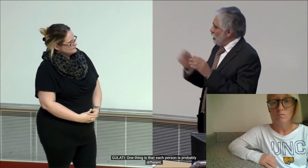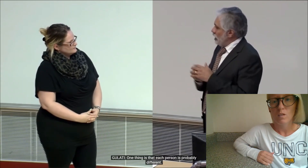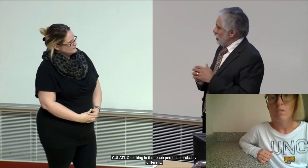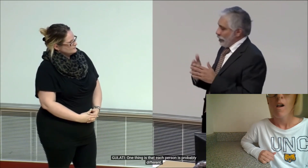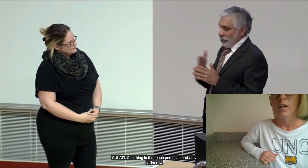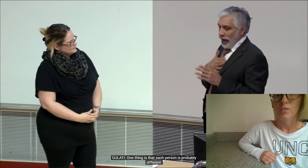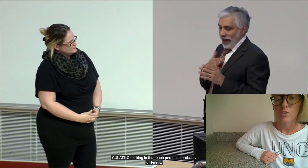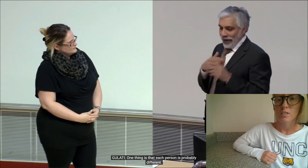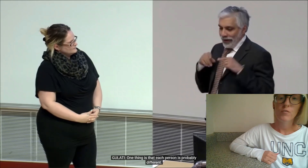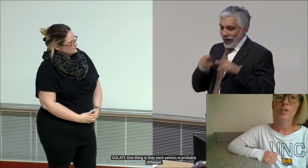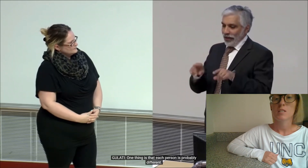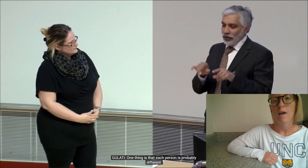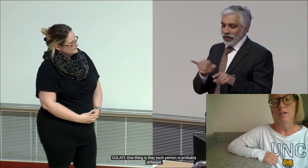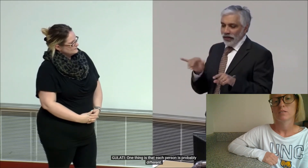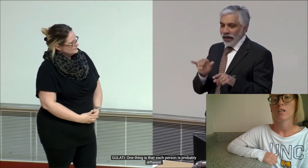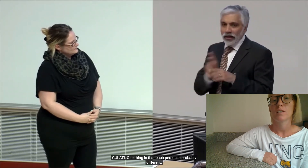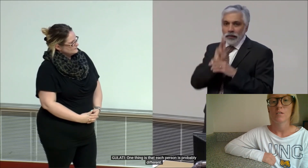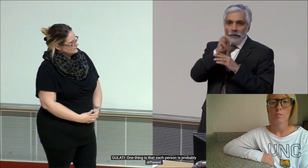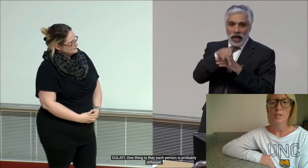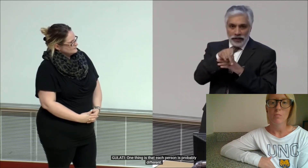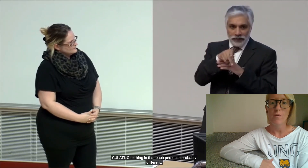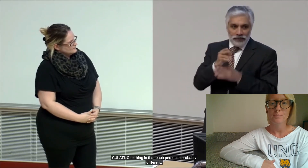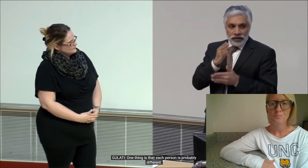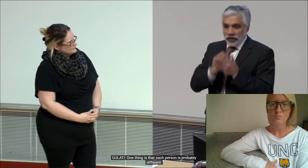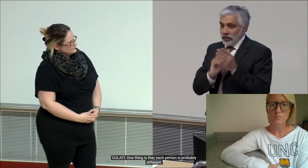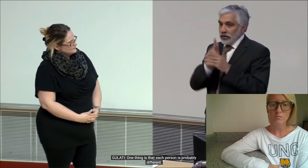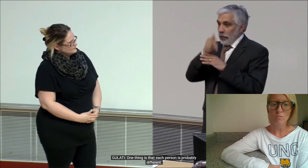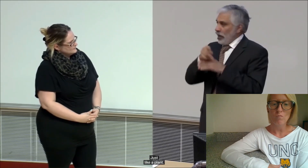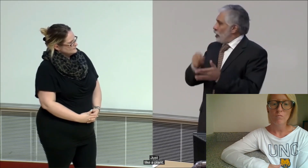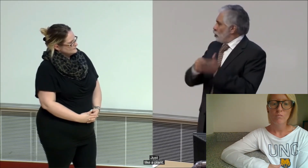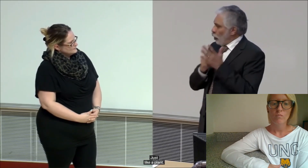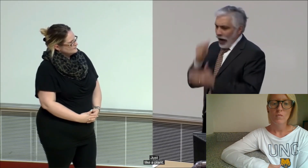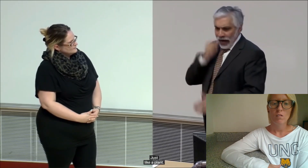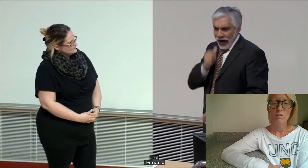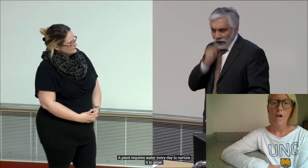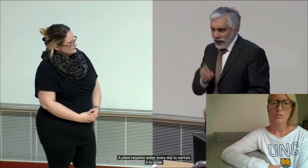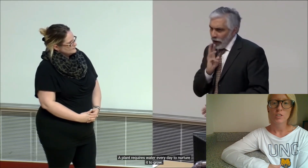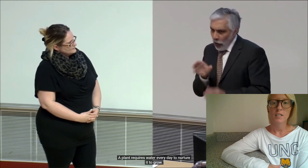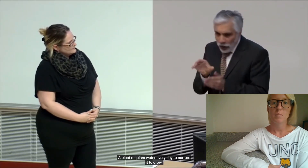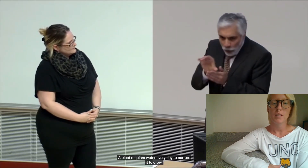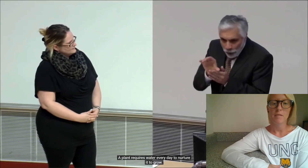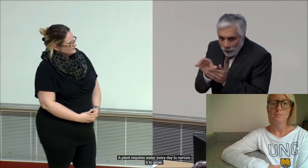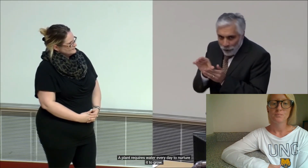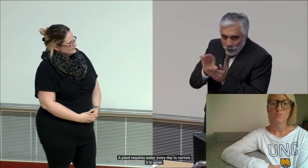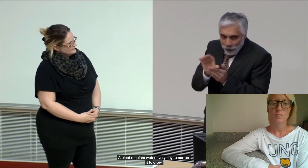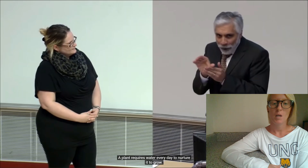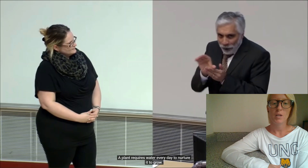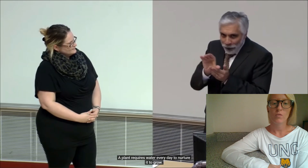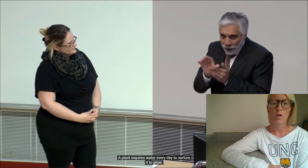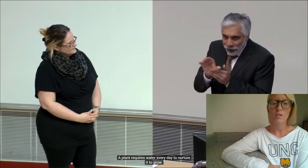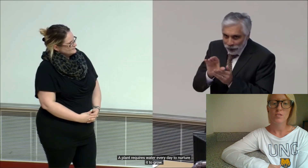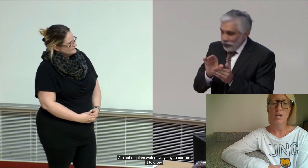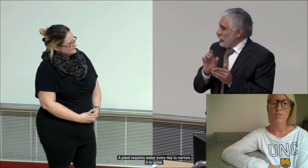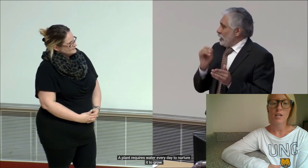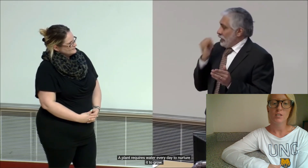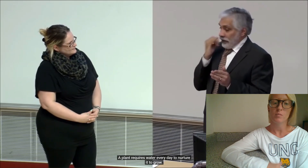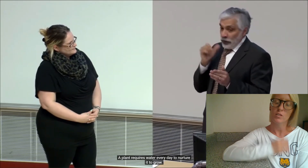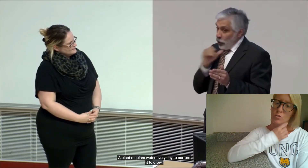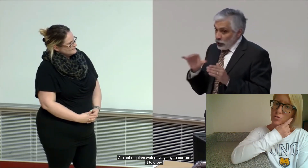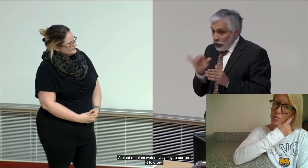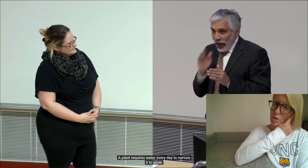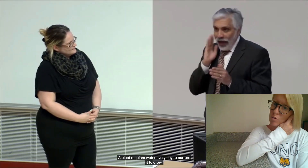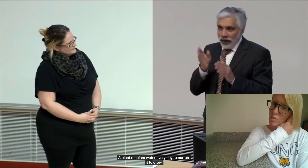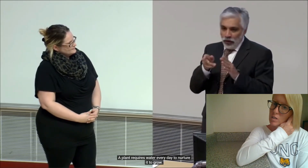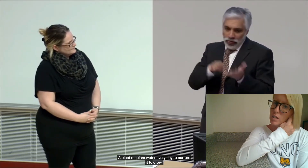One thing is that each person is different probably impacts on different, people. just like a plant. A Just like a plant plant. requires water every A plant day requires every day